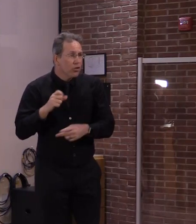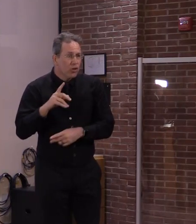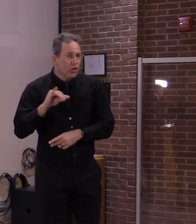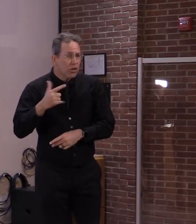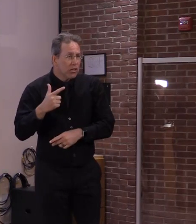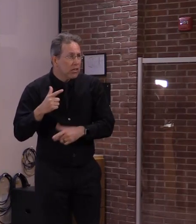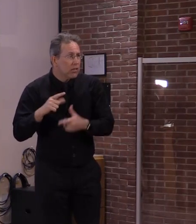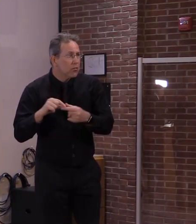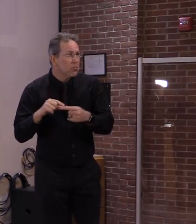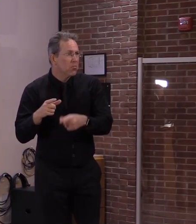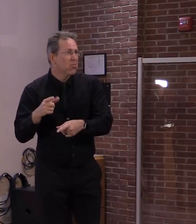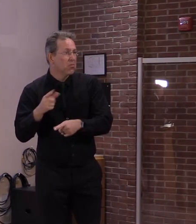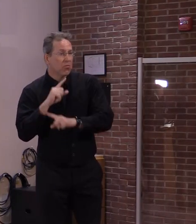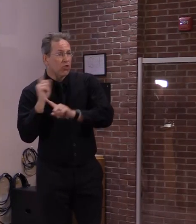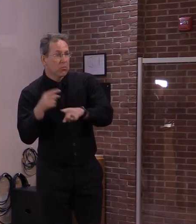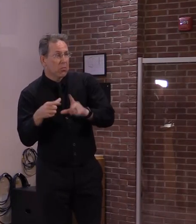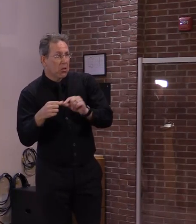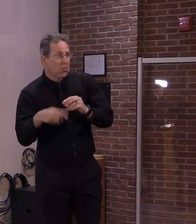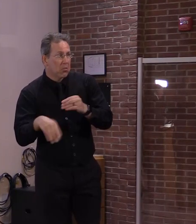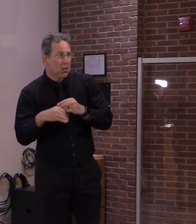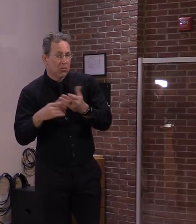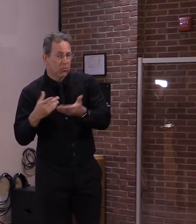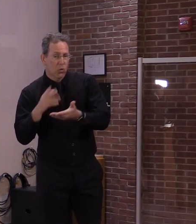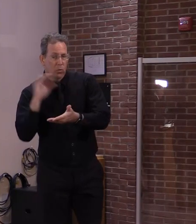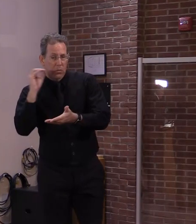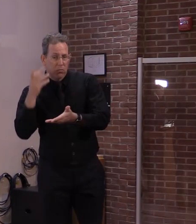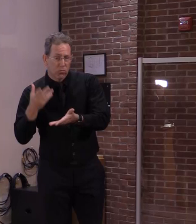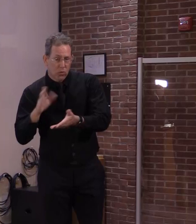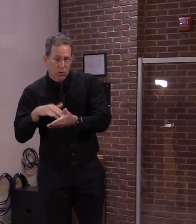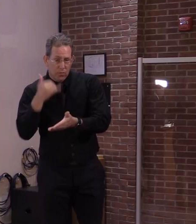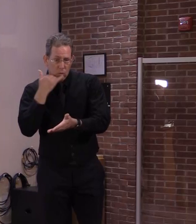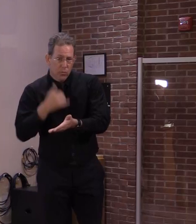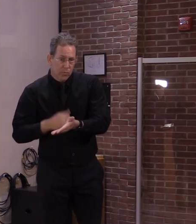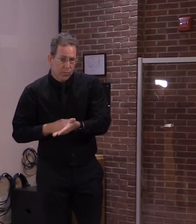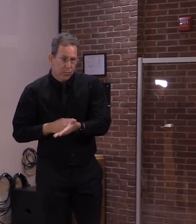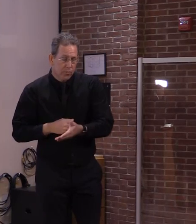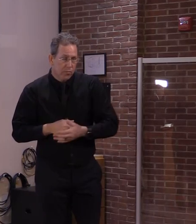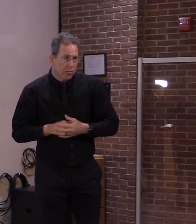but I'll invite anyone to weigh in at this point.